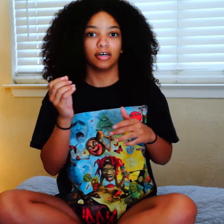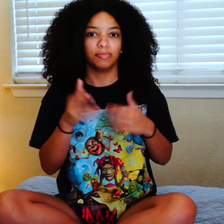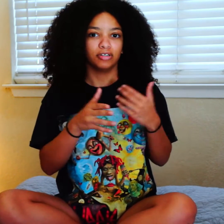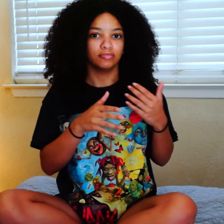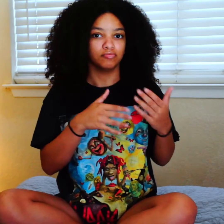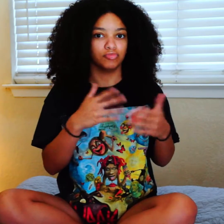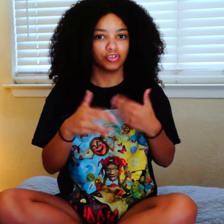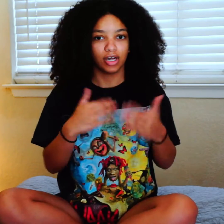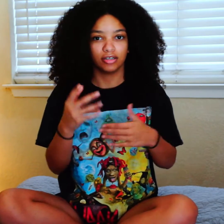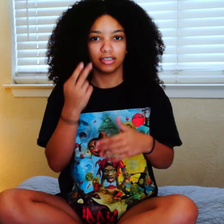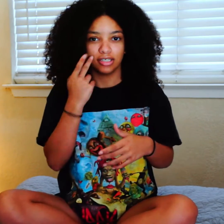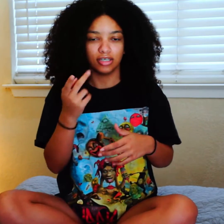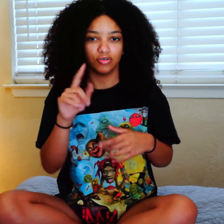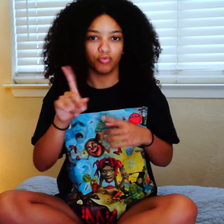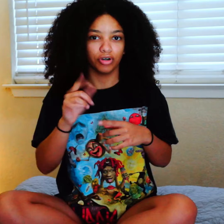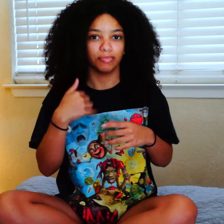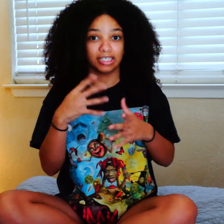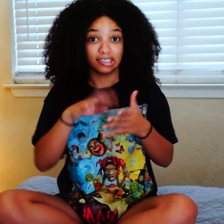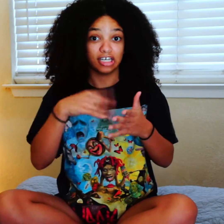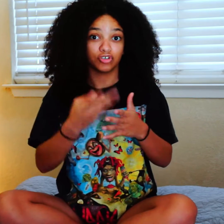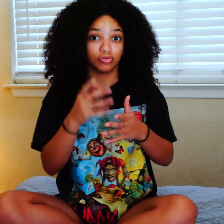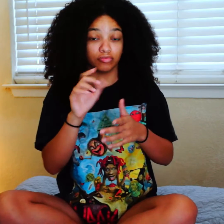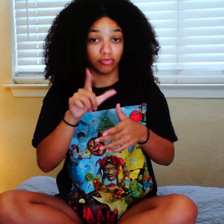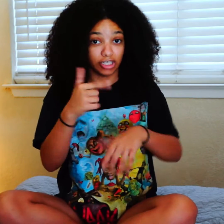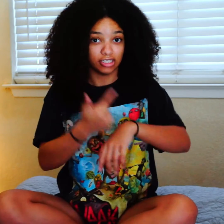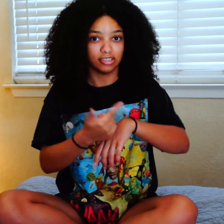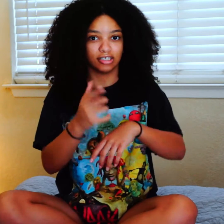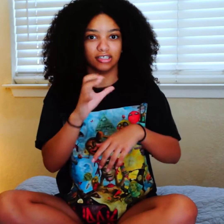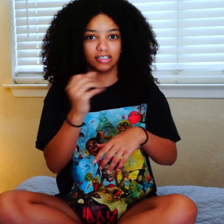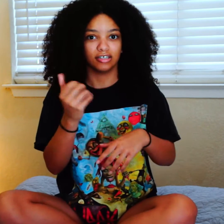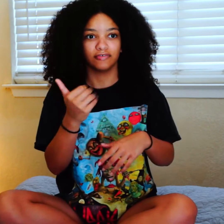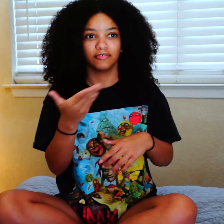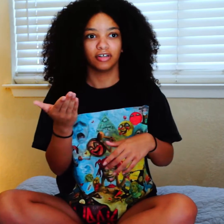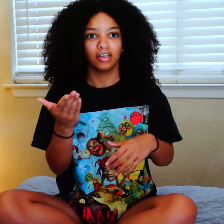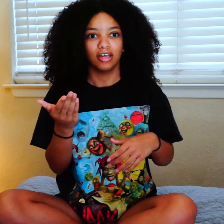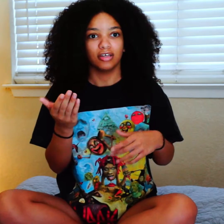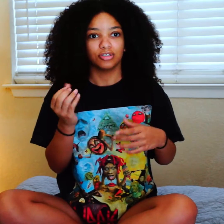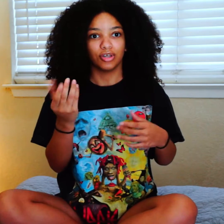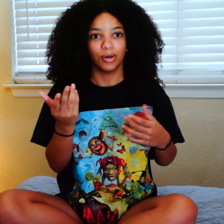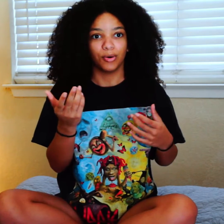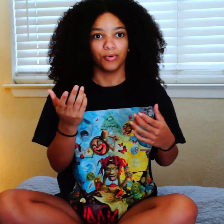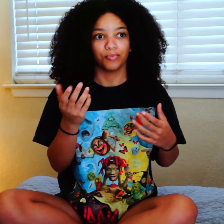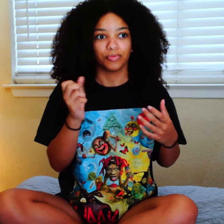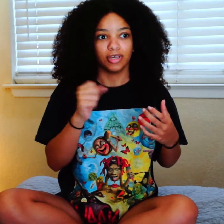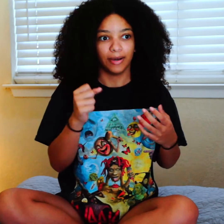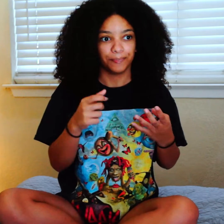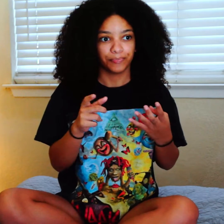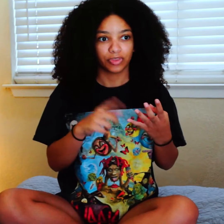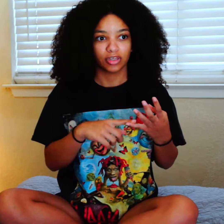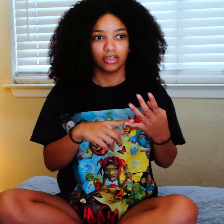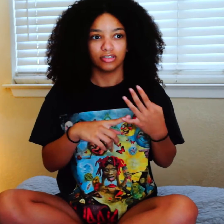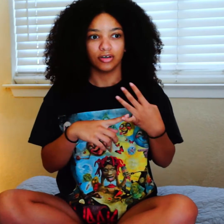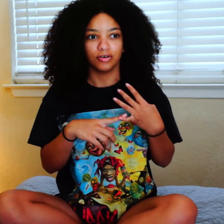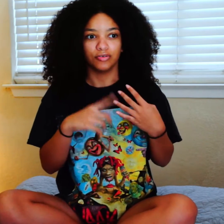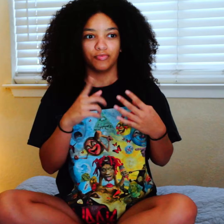been trying to see where my schedule lands and stuff. So yeah, so we